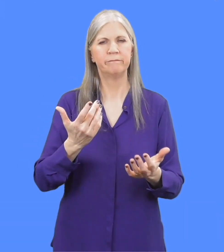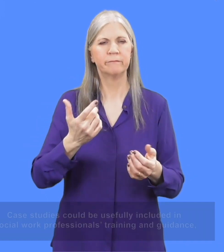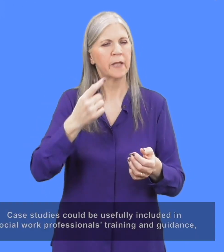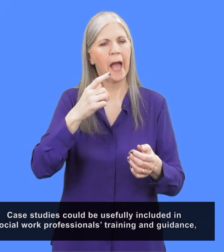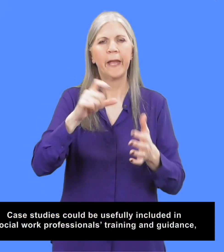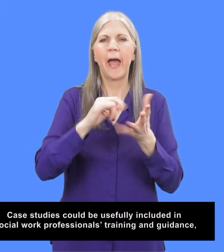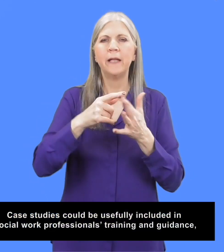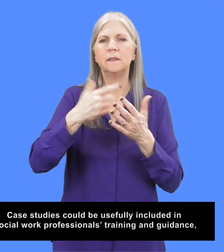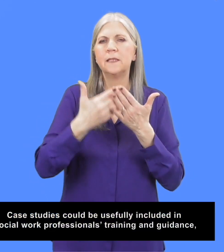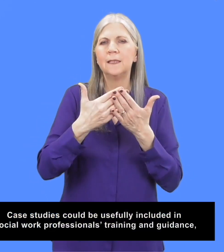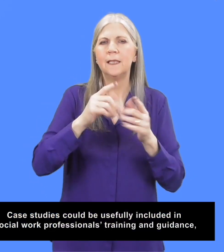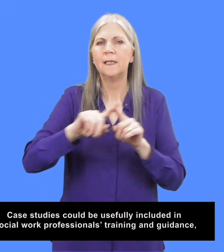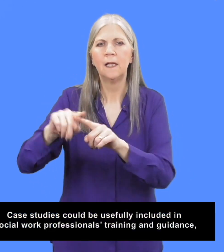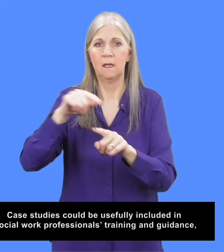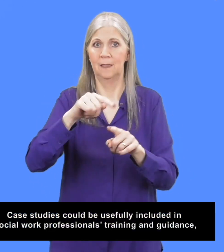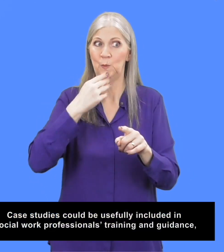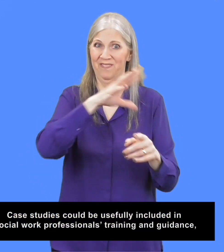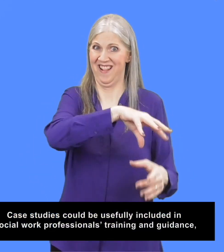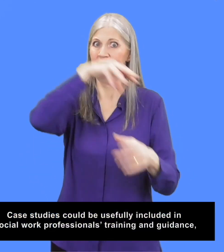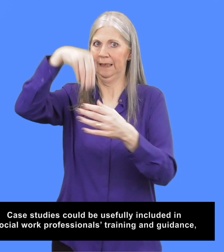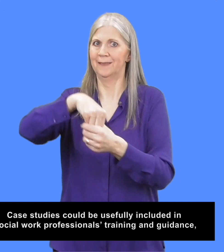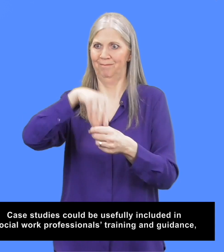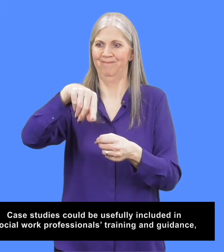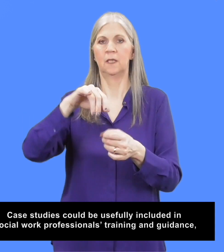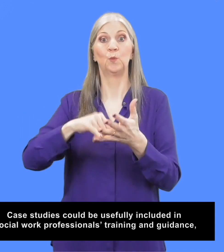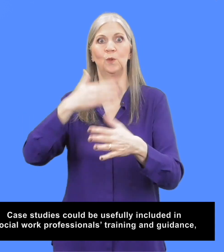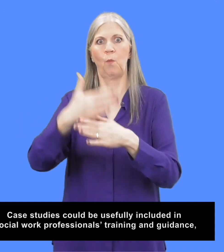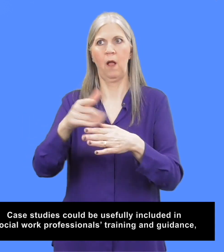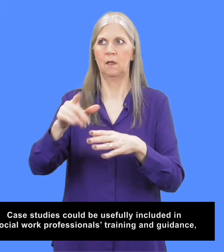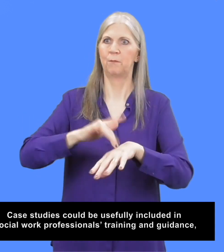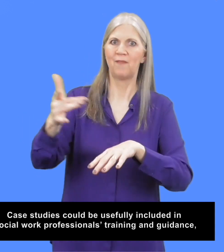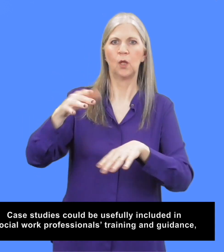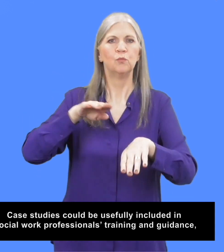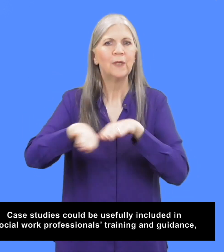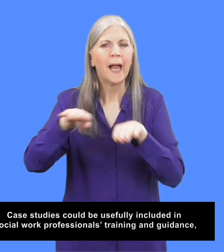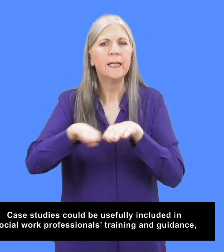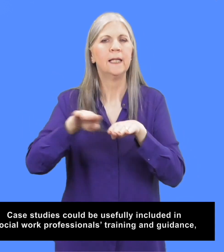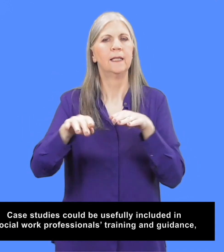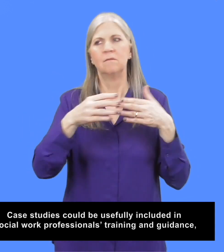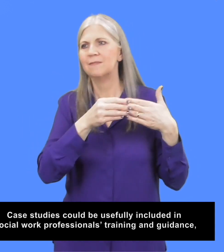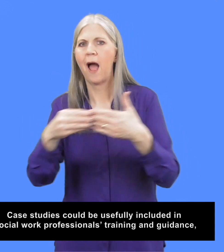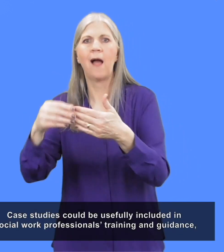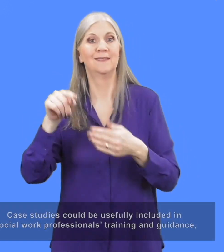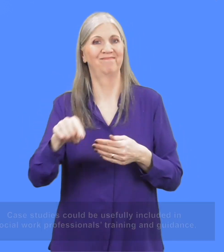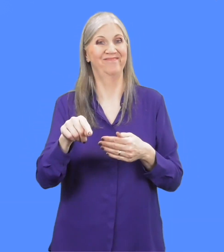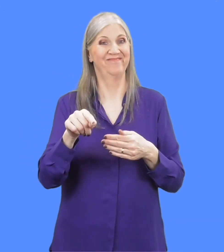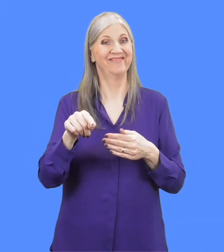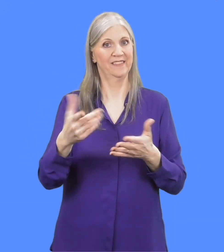Case studies could be usefully included in social work professionals' training and guidance to